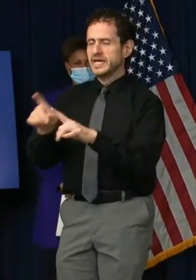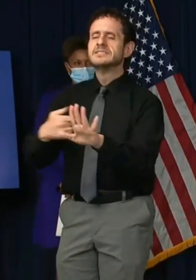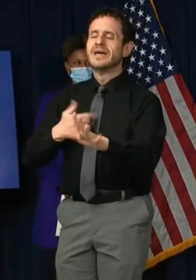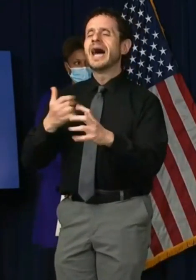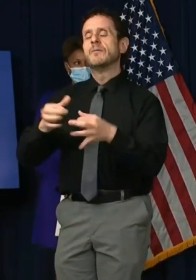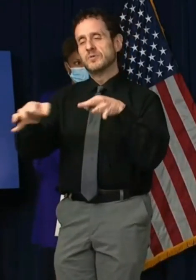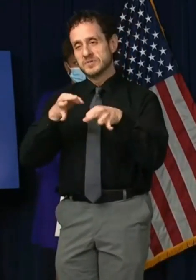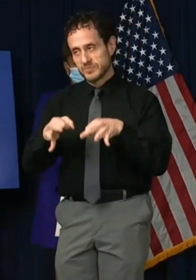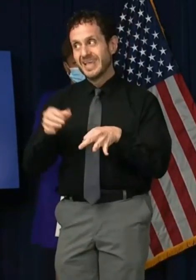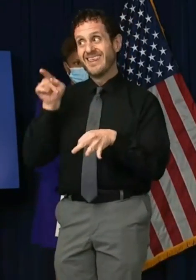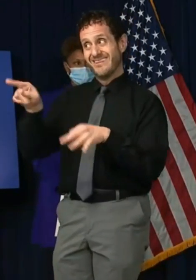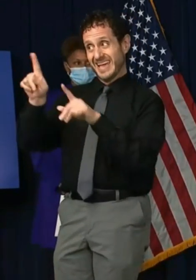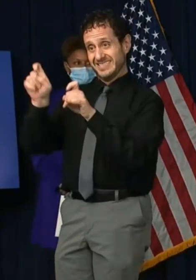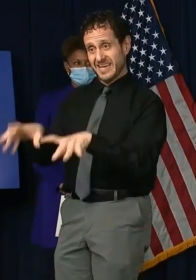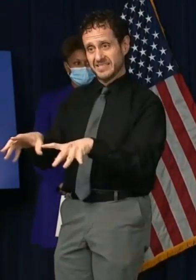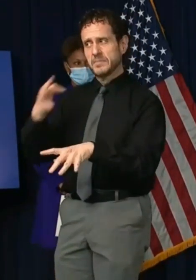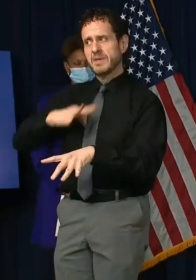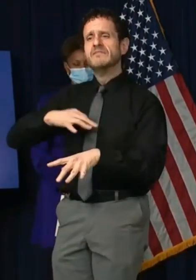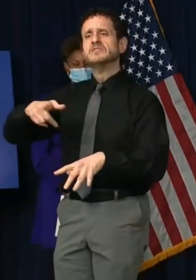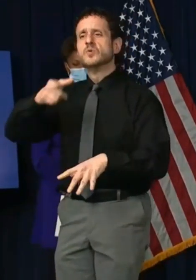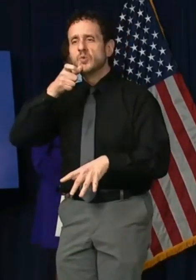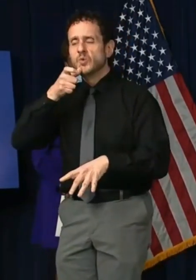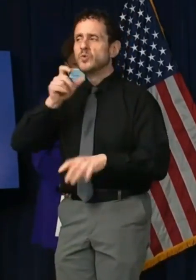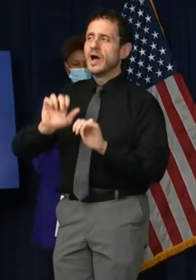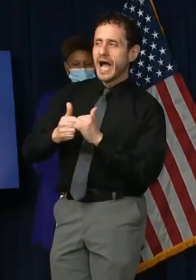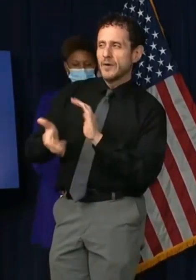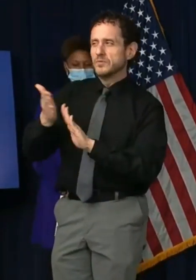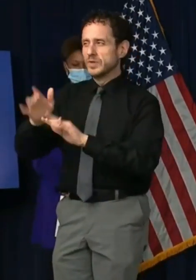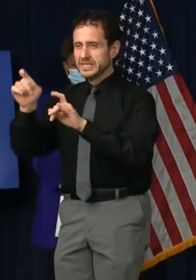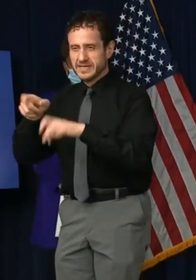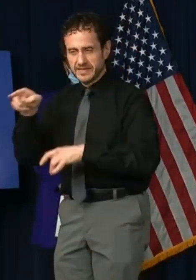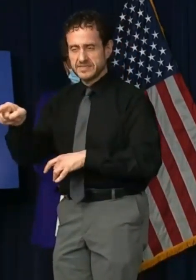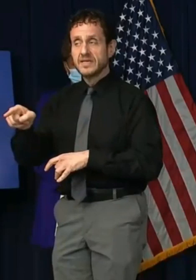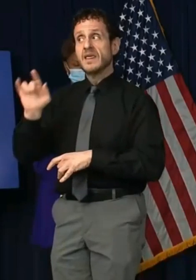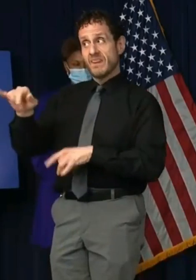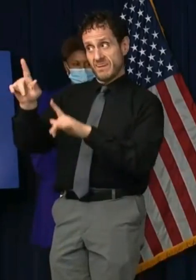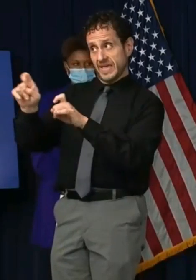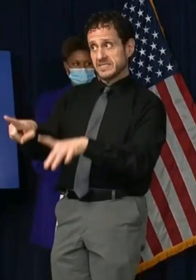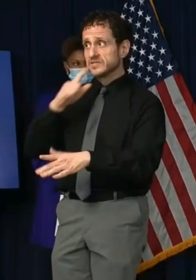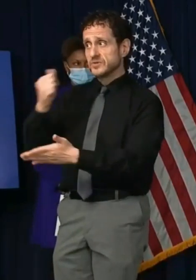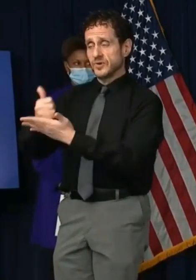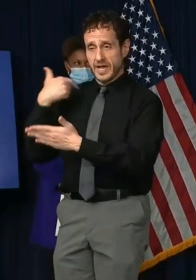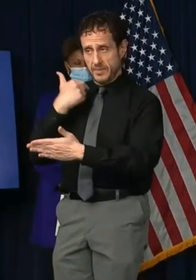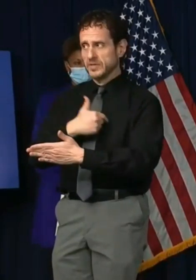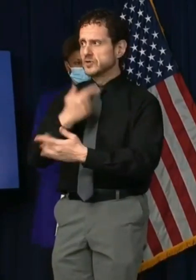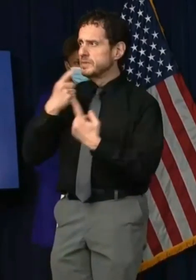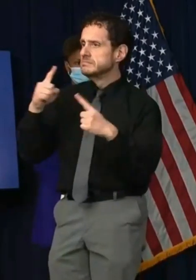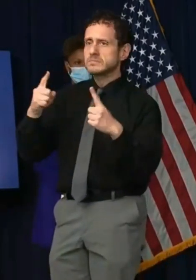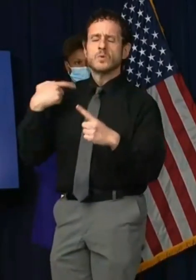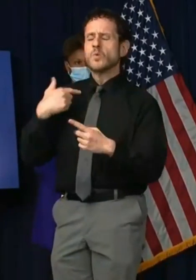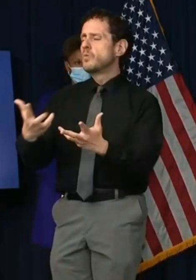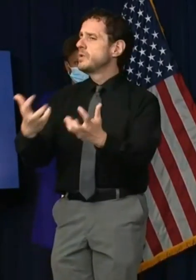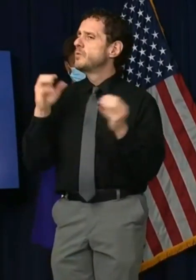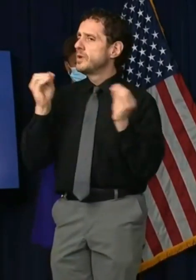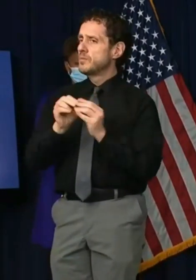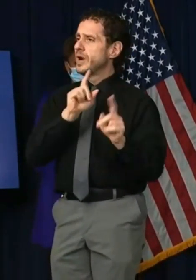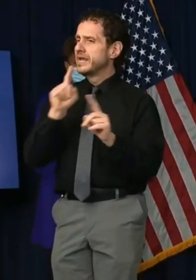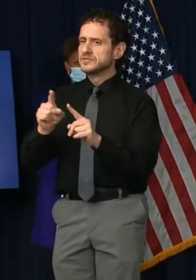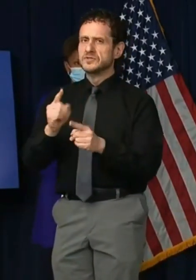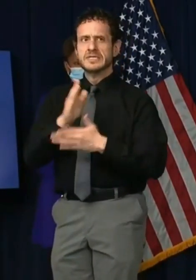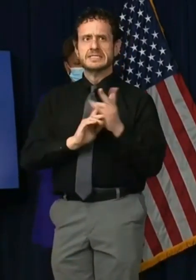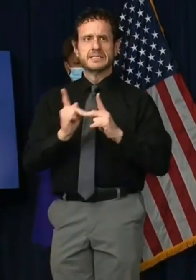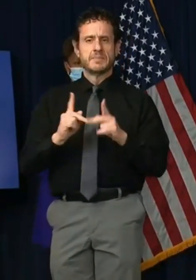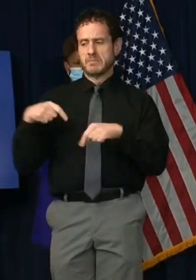are useful. In theory, these tests could be an effective tool. We're craving answers in an